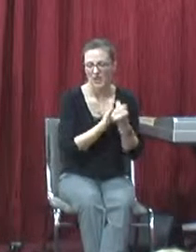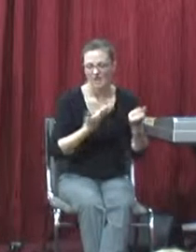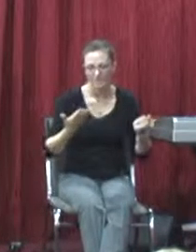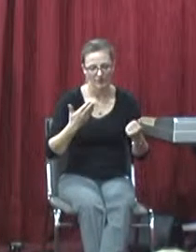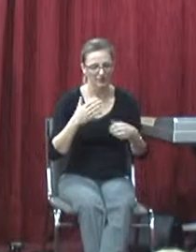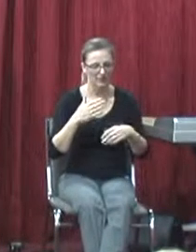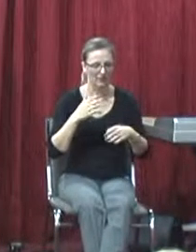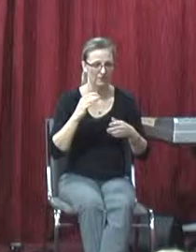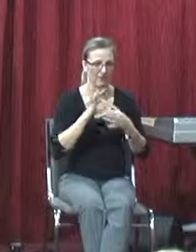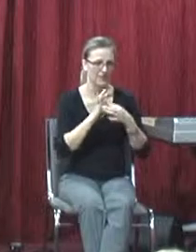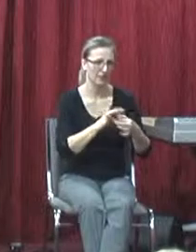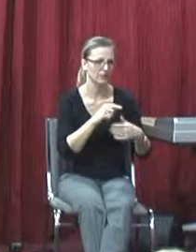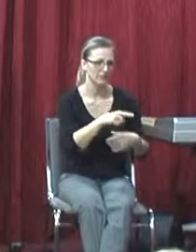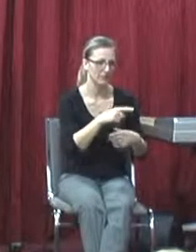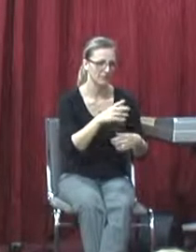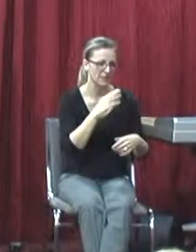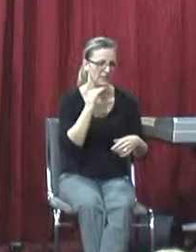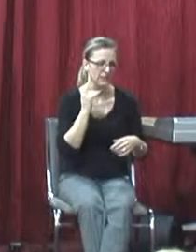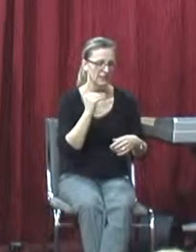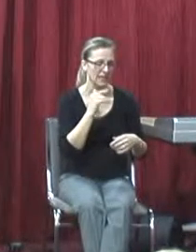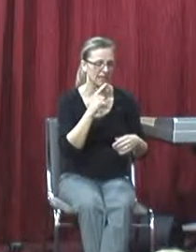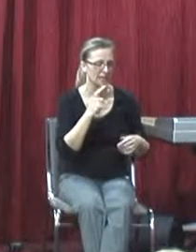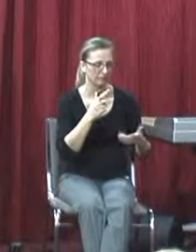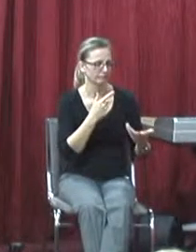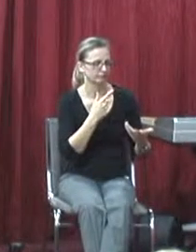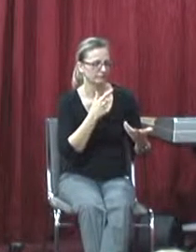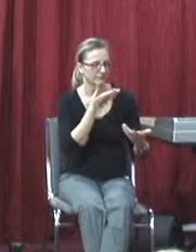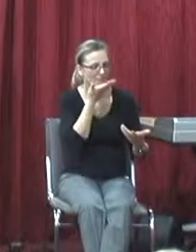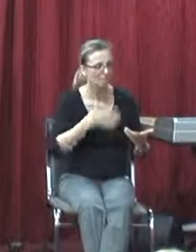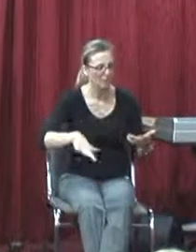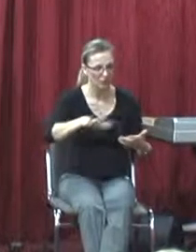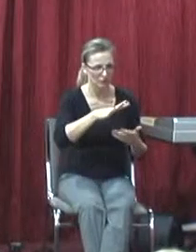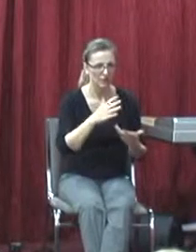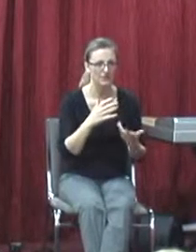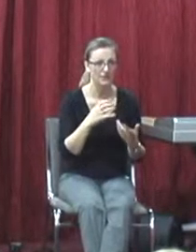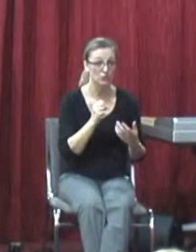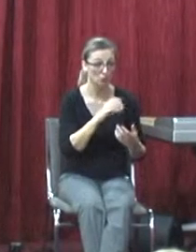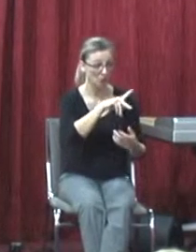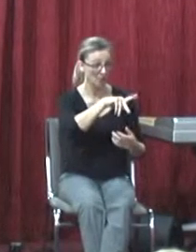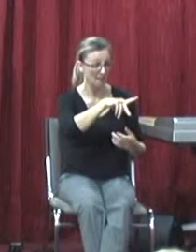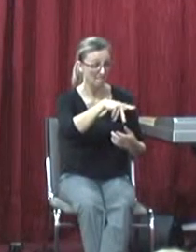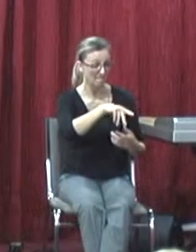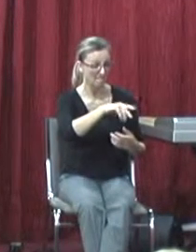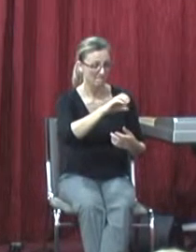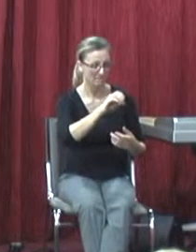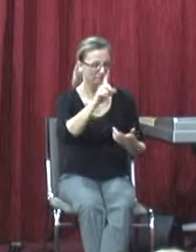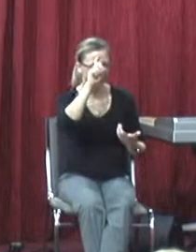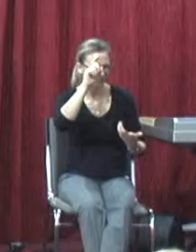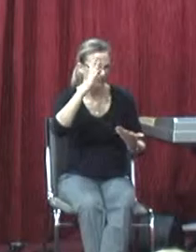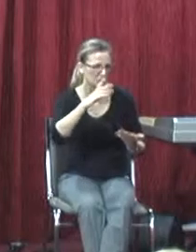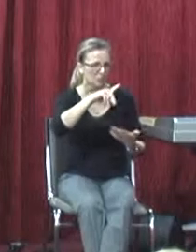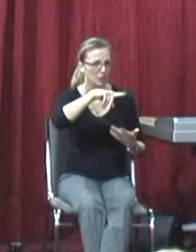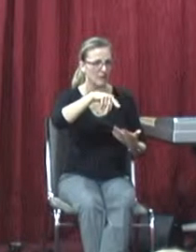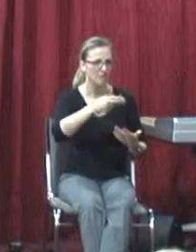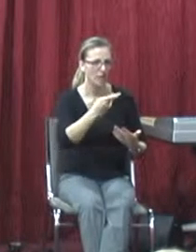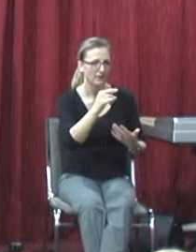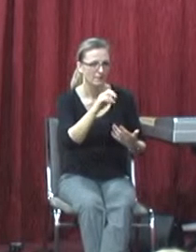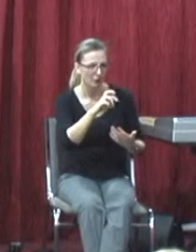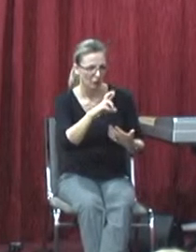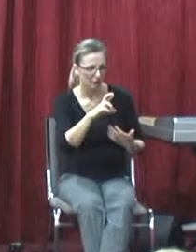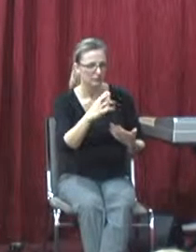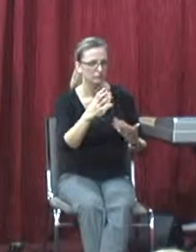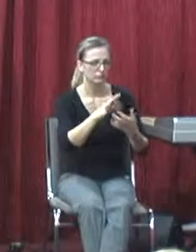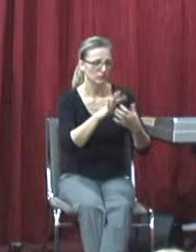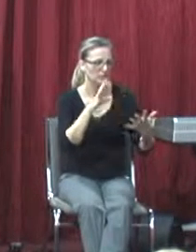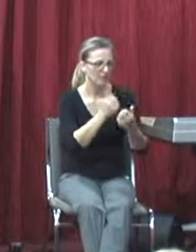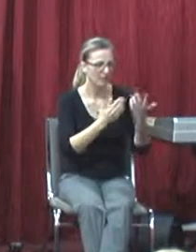the field. Verse 6, so he, Potiphar, released everything he owned into Joseph's hand. And with him in charge, he did not have to